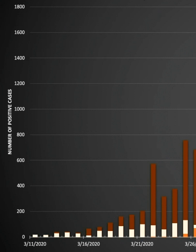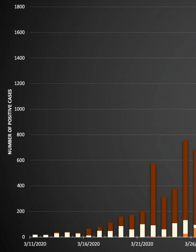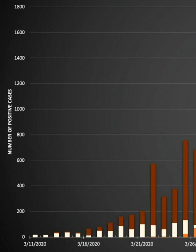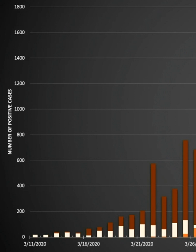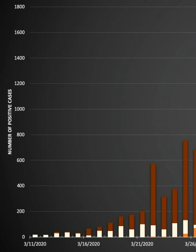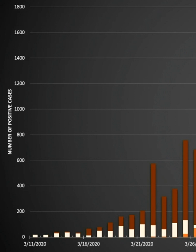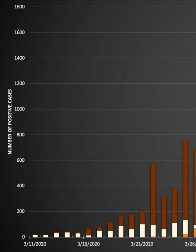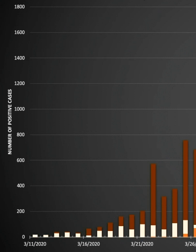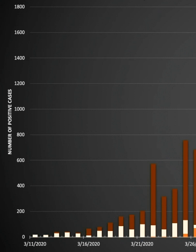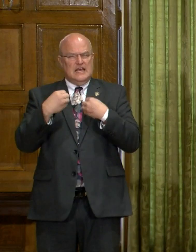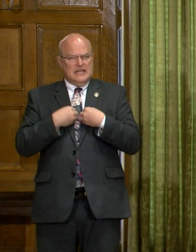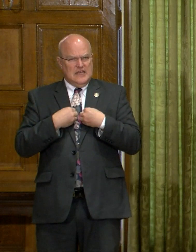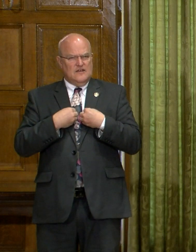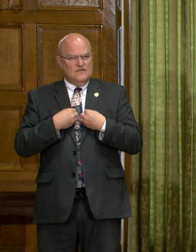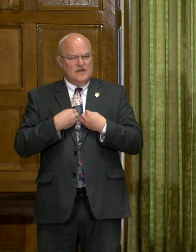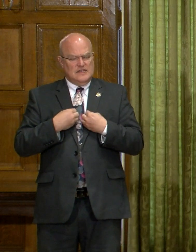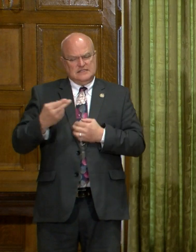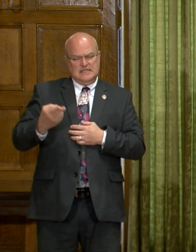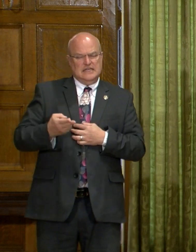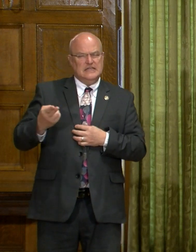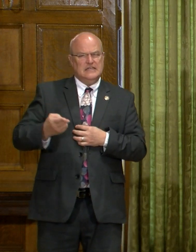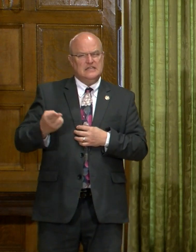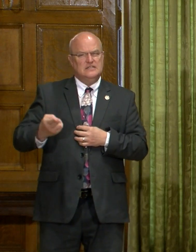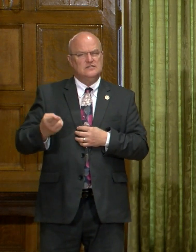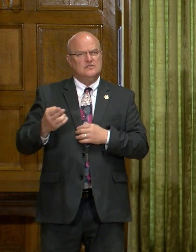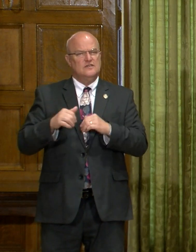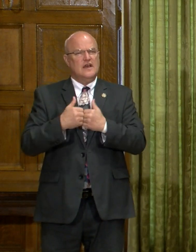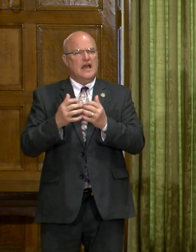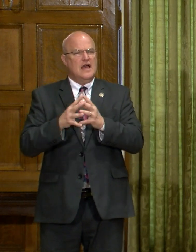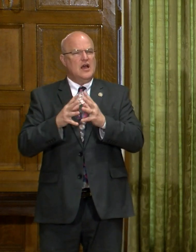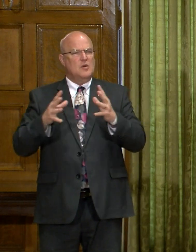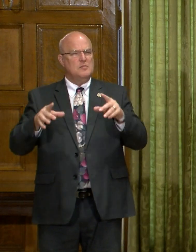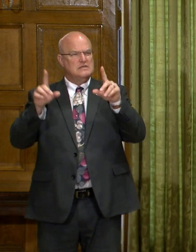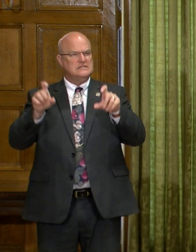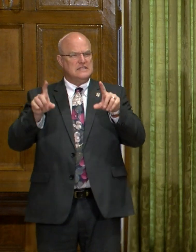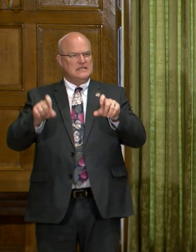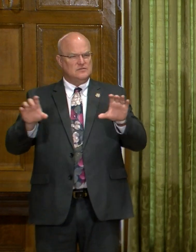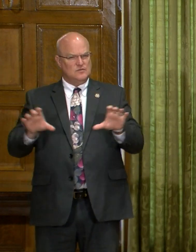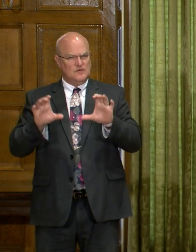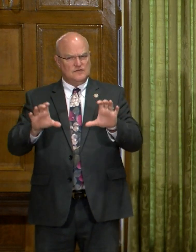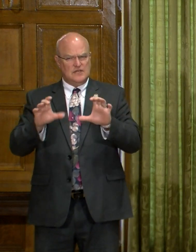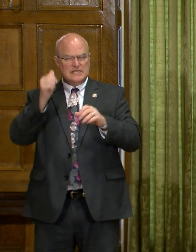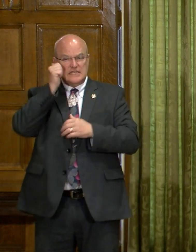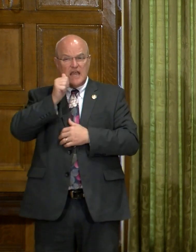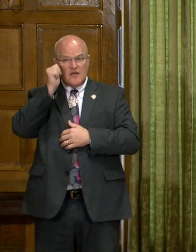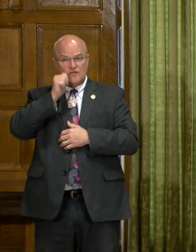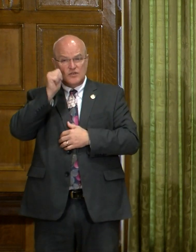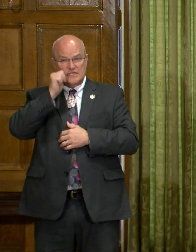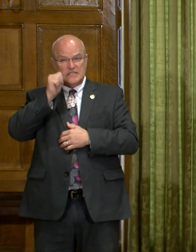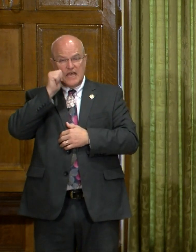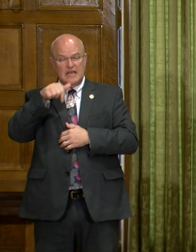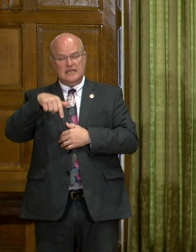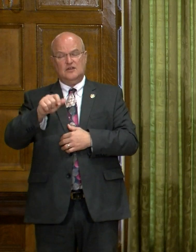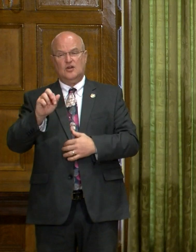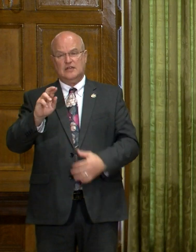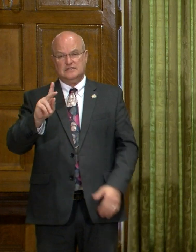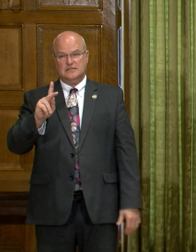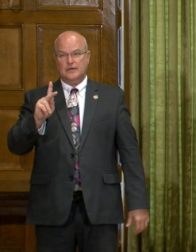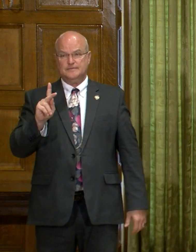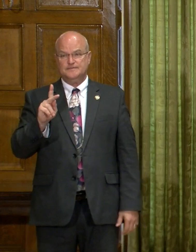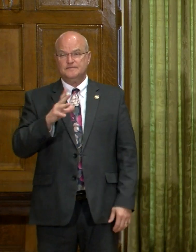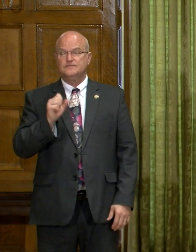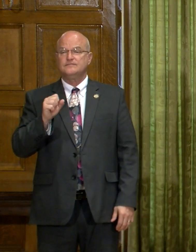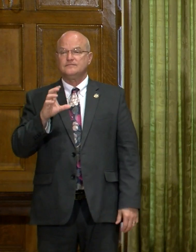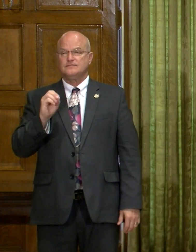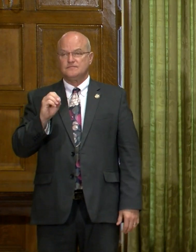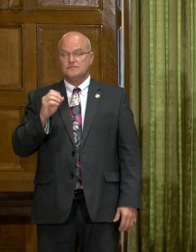this, to give us a history of how much testing we've done each day in Arkansas.